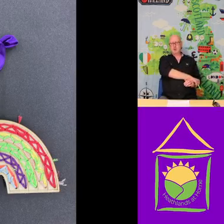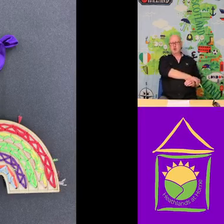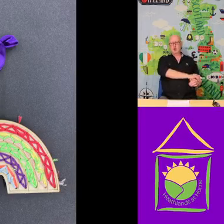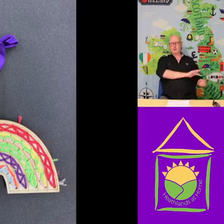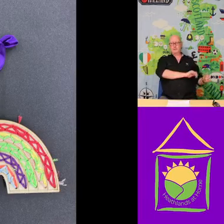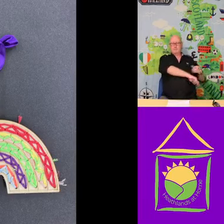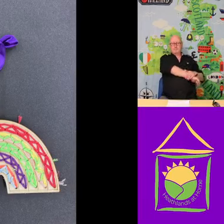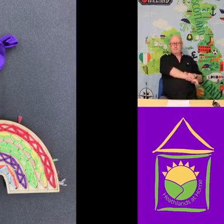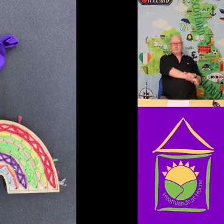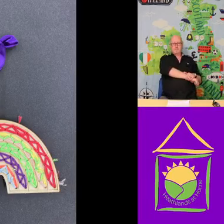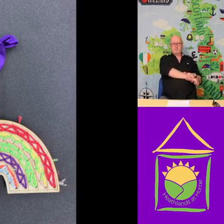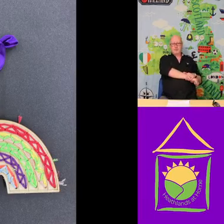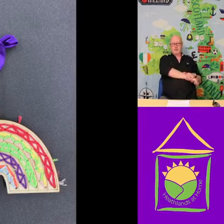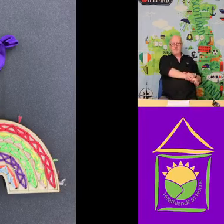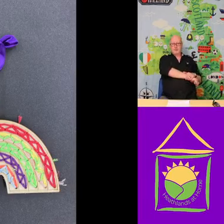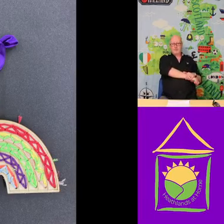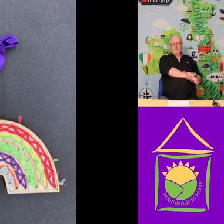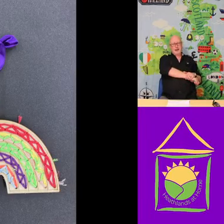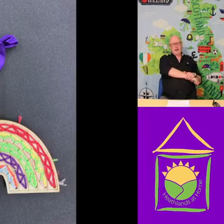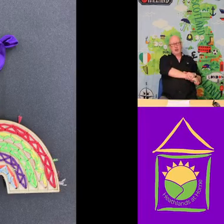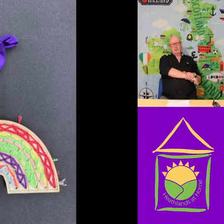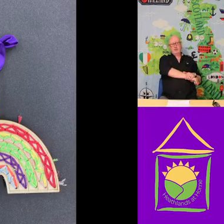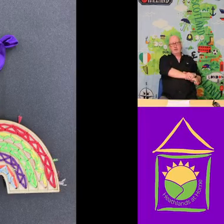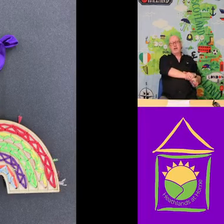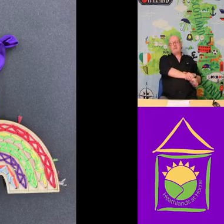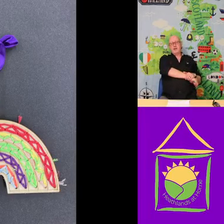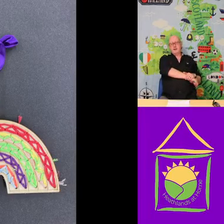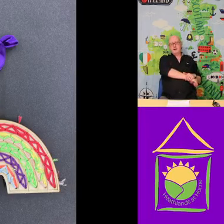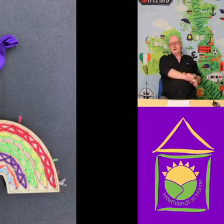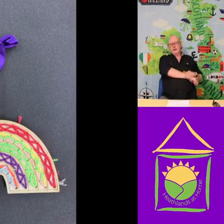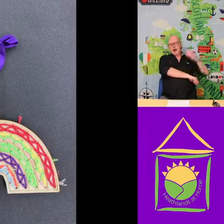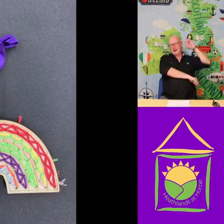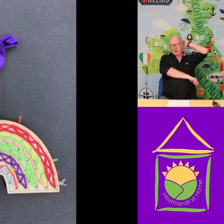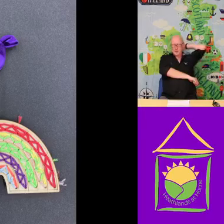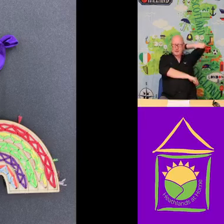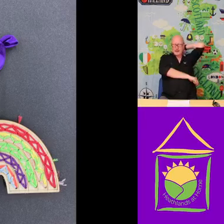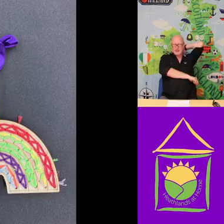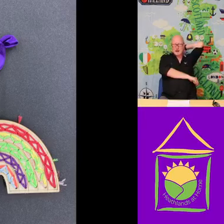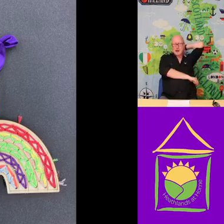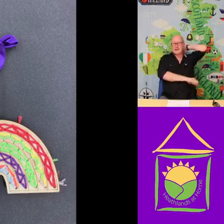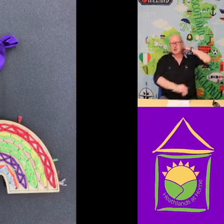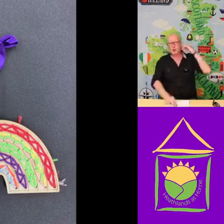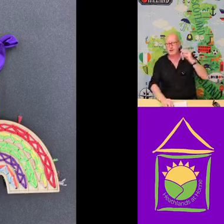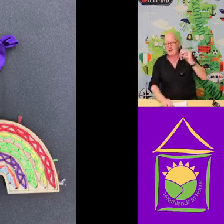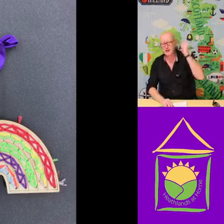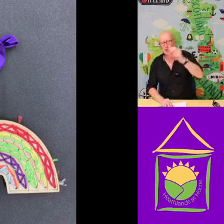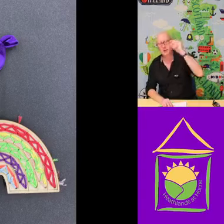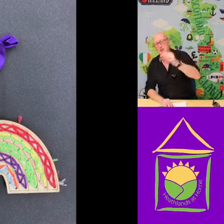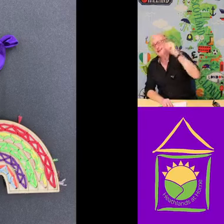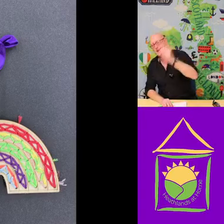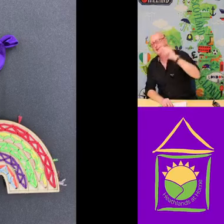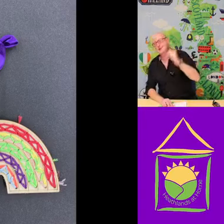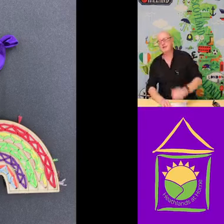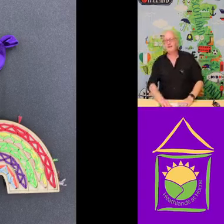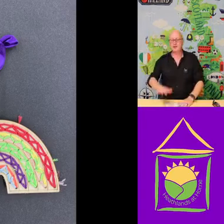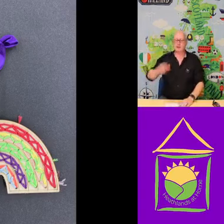I was told. It looks like it's been a kit that someone's bought. Wait, Tom. It's very neatly done. Could it be an Emma? Do you know what it is? I saw do it. Yes, I did. It's all because